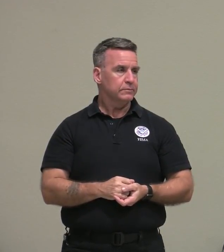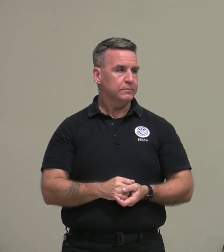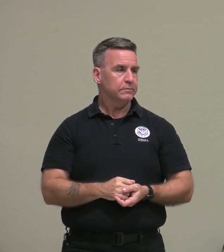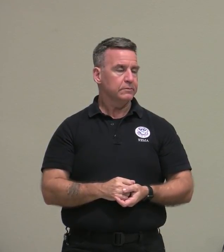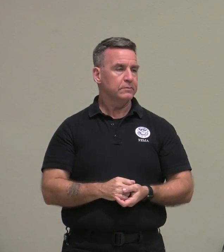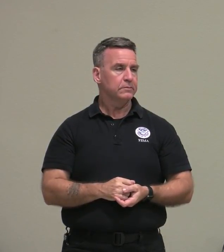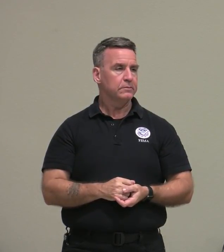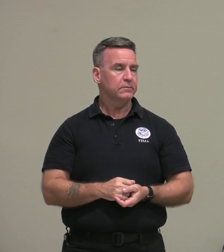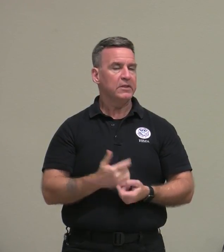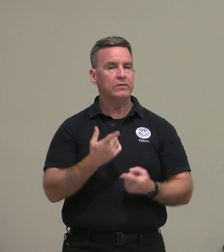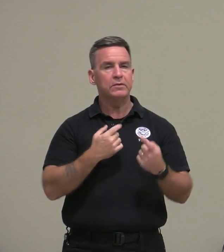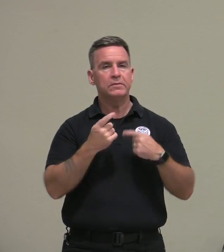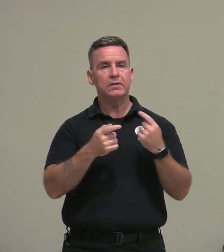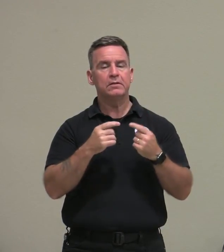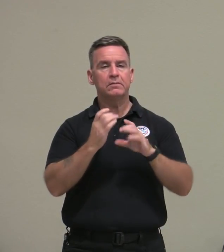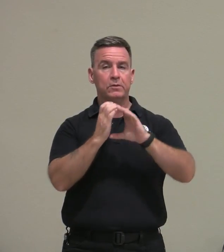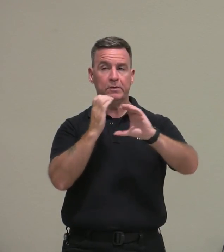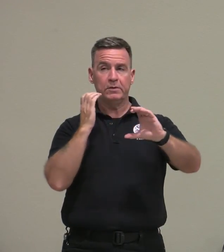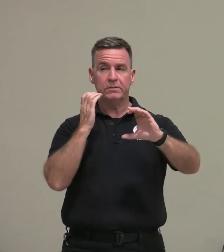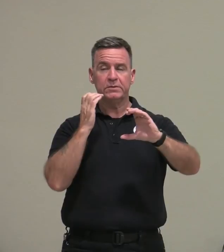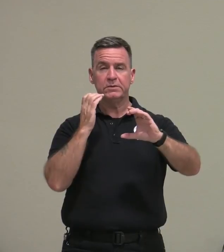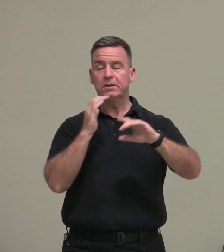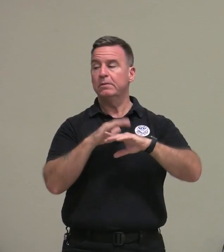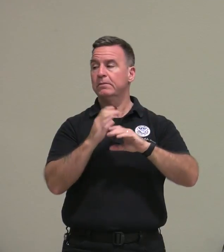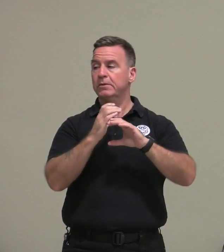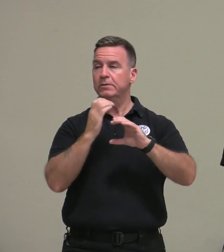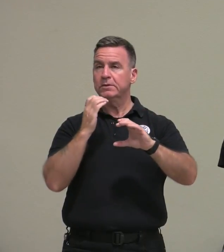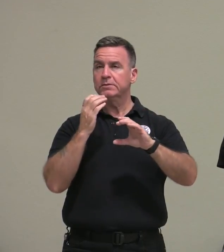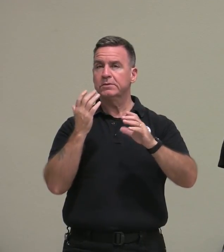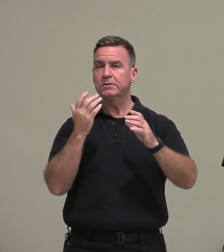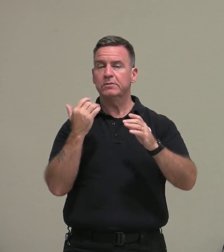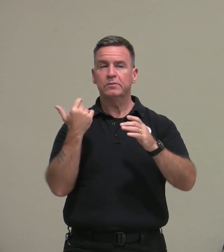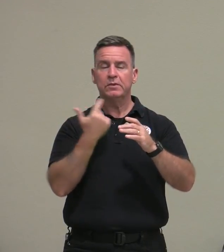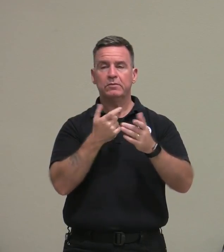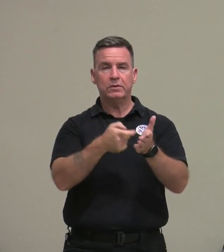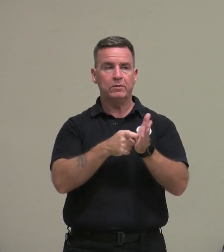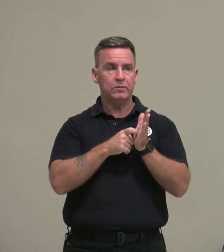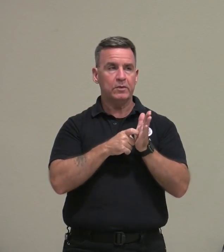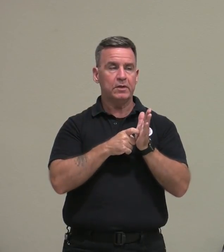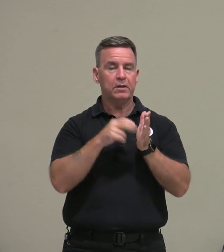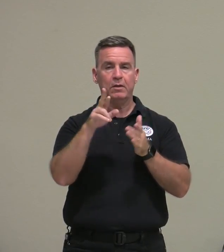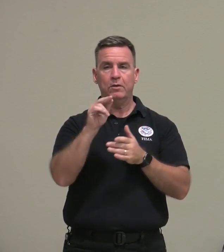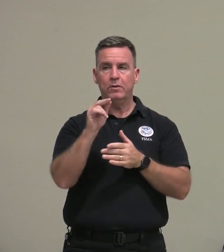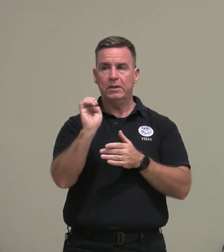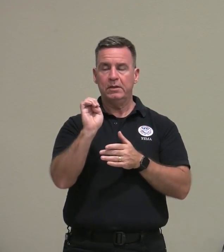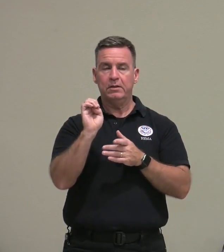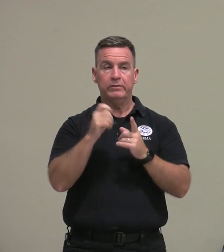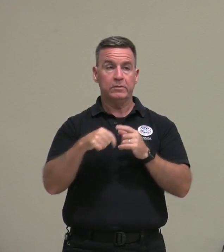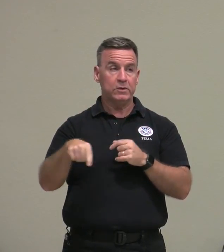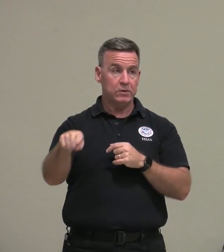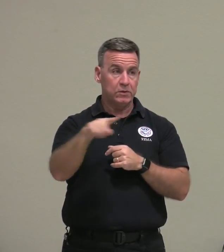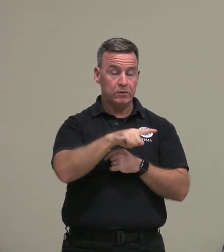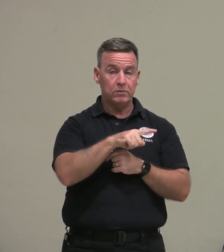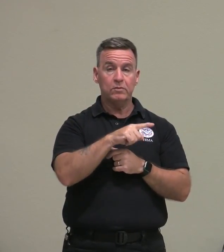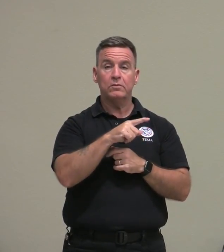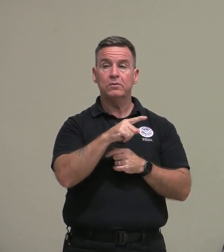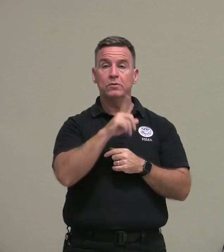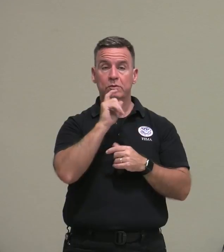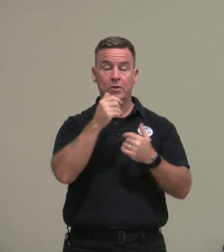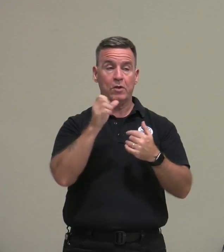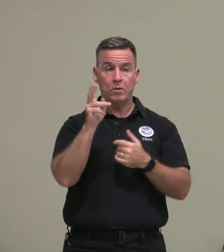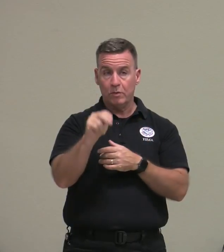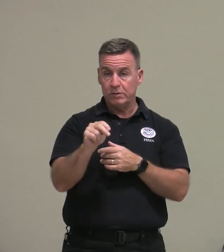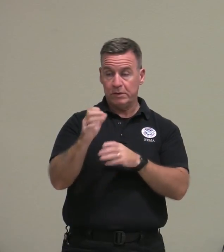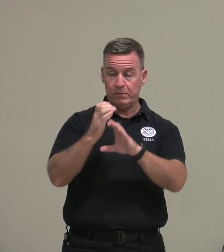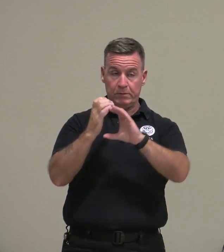A couple questions about mobile homes. On mobile homes, we will require a right of entry from you, the individual that owns the